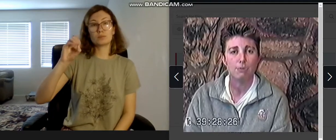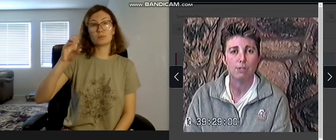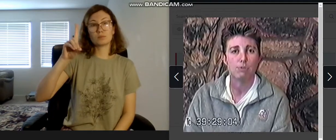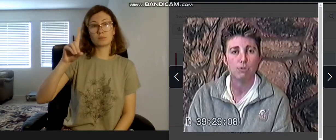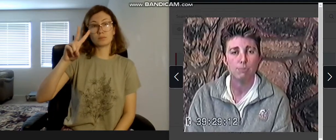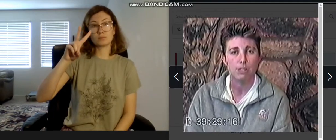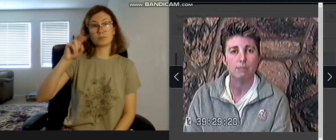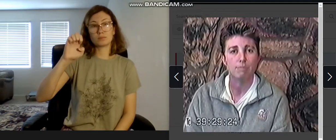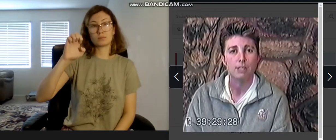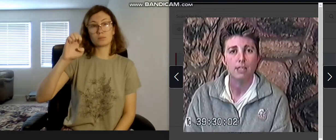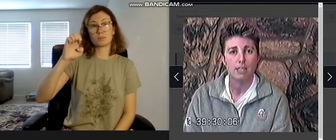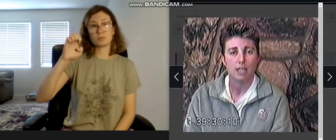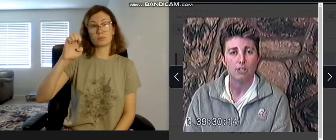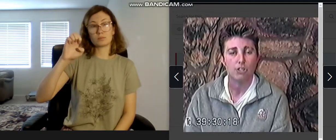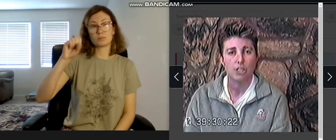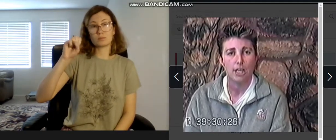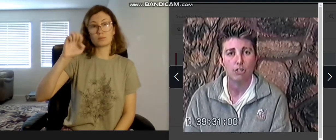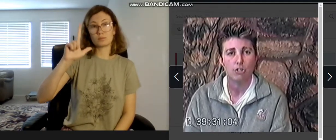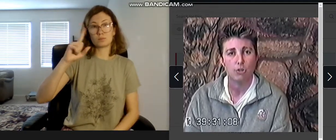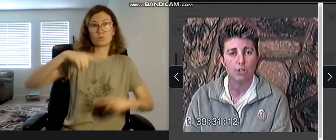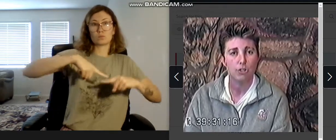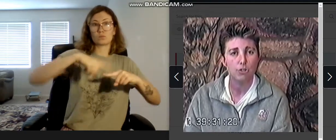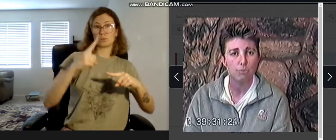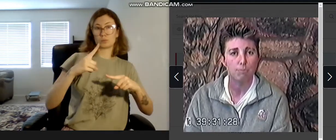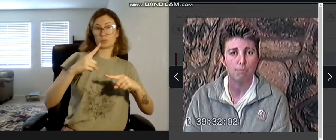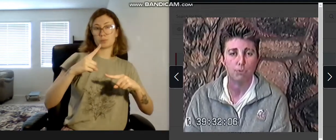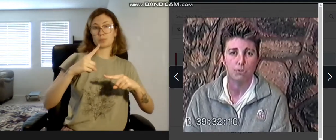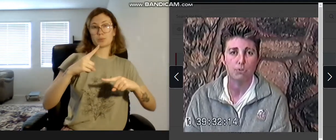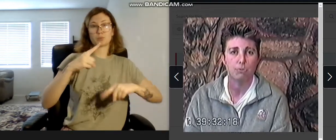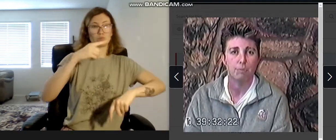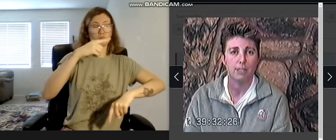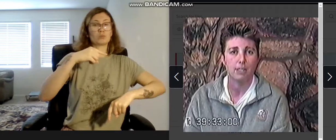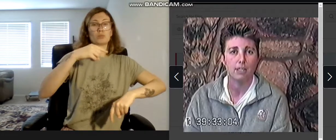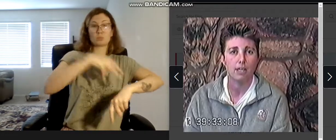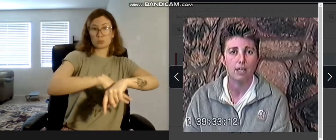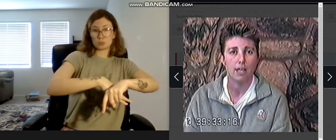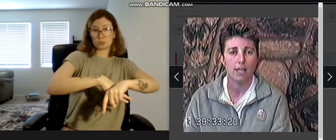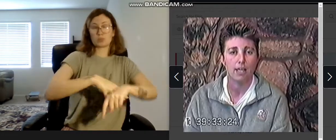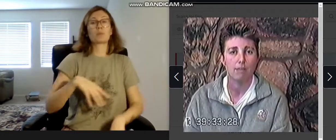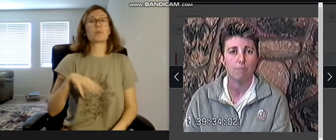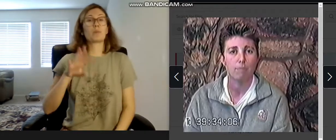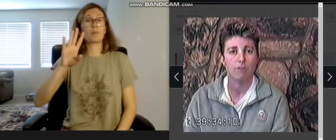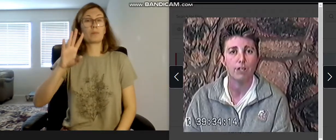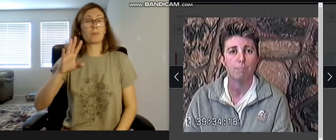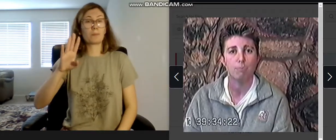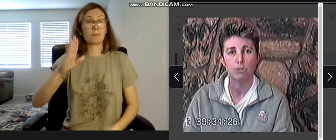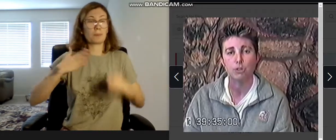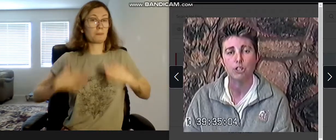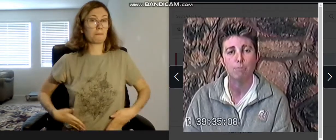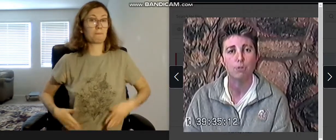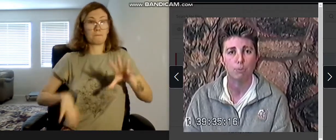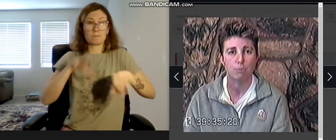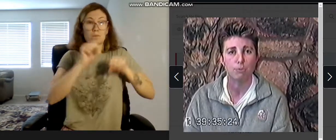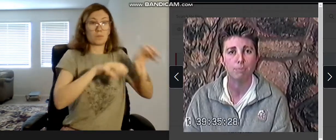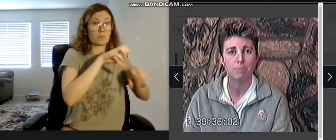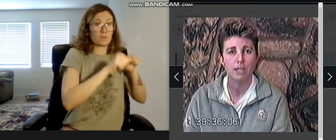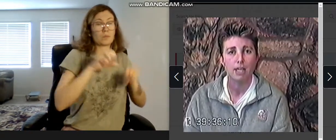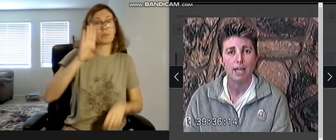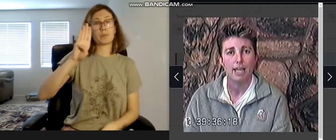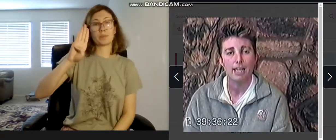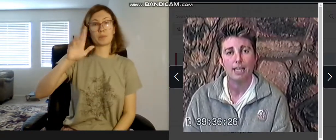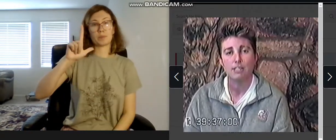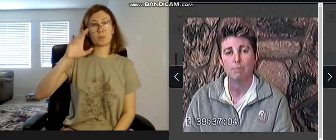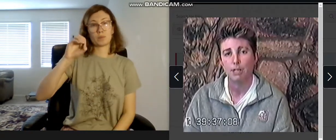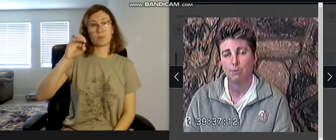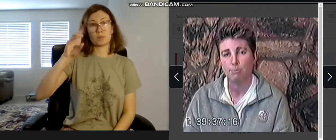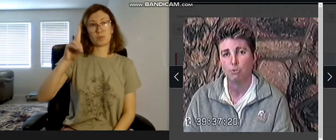the body reabsorbs it, the colors change. So a new bruise would be a very bluish and purple,